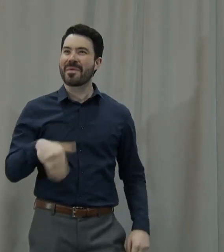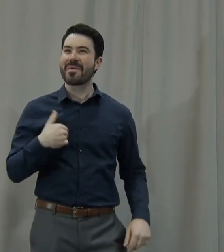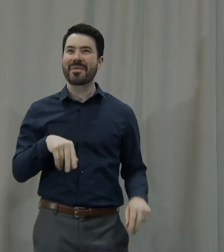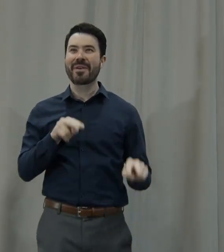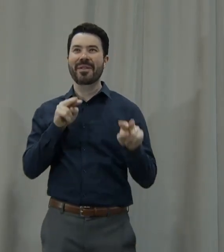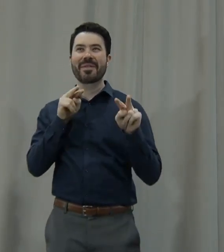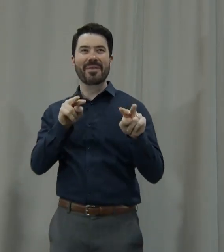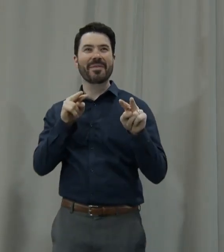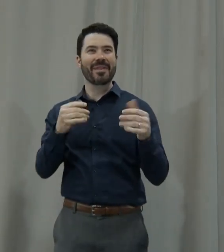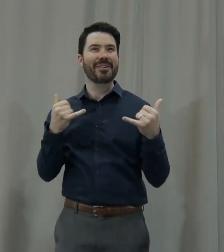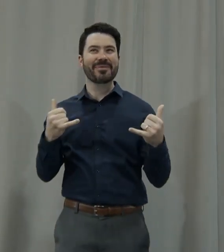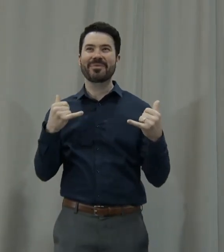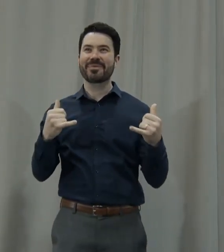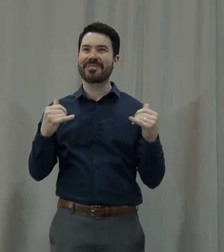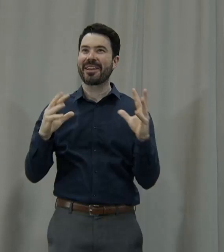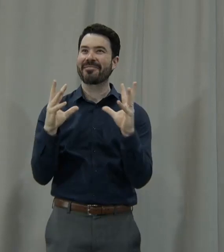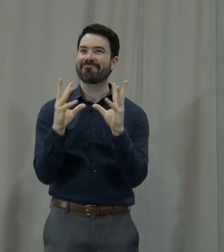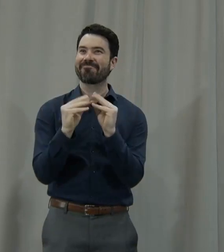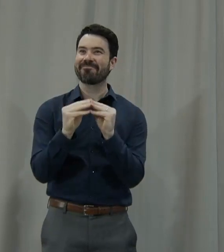looking forward to today.